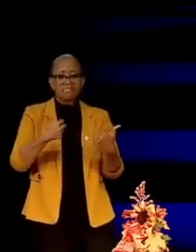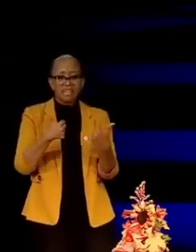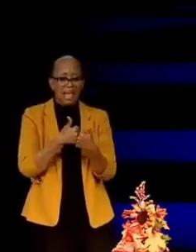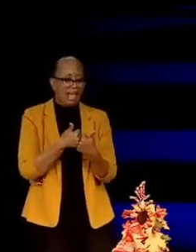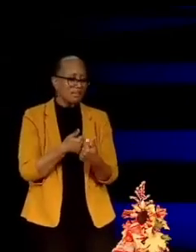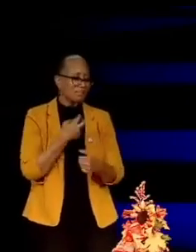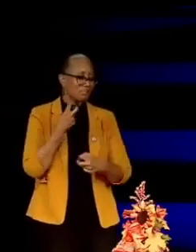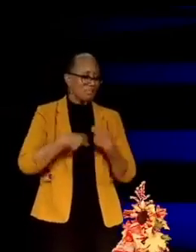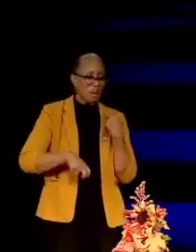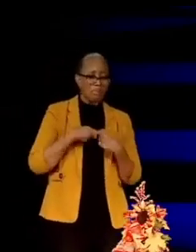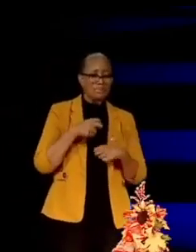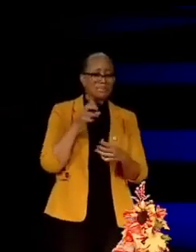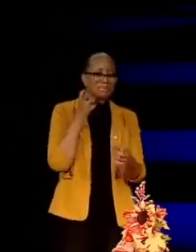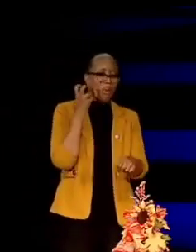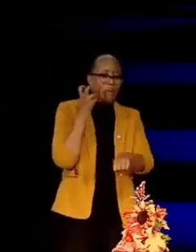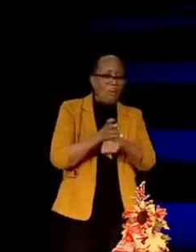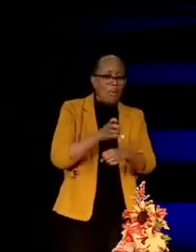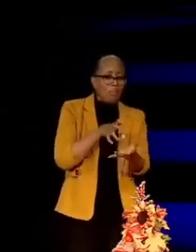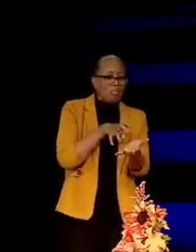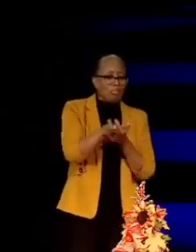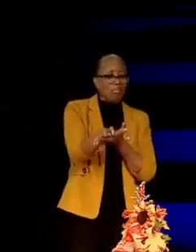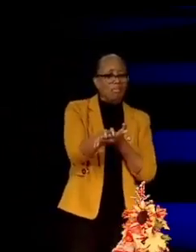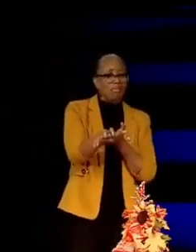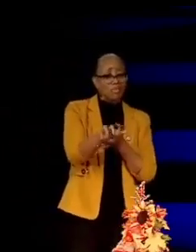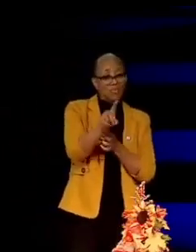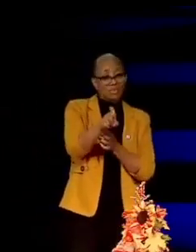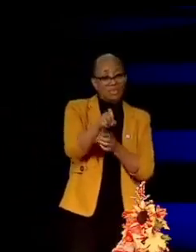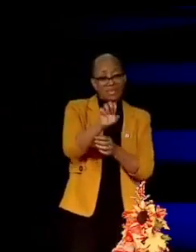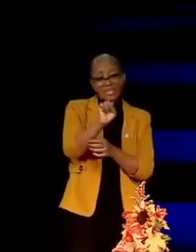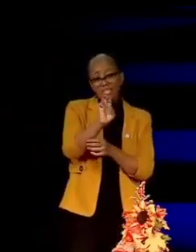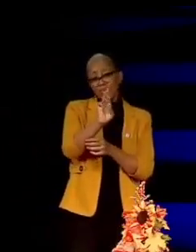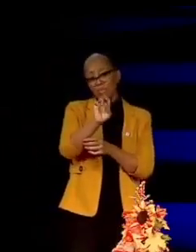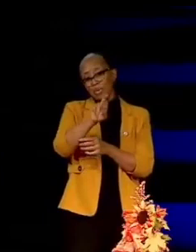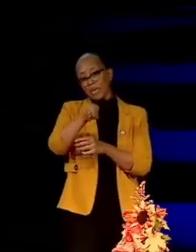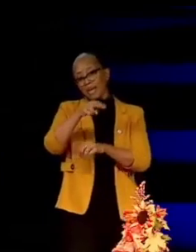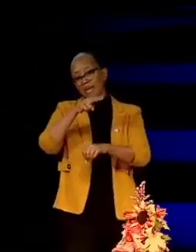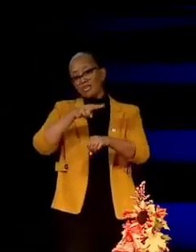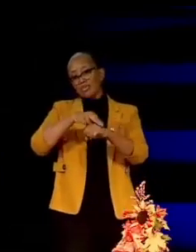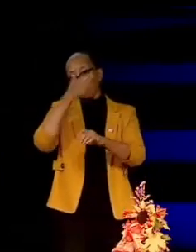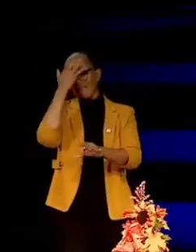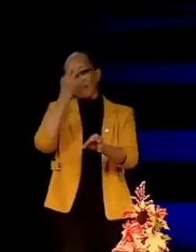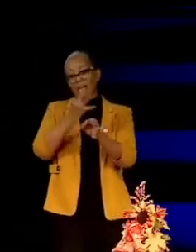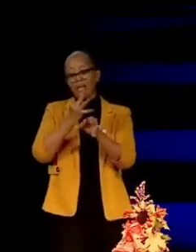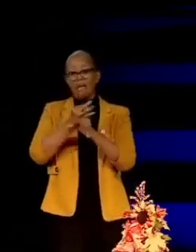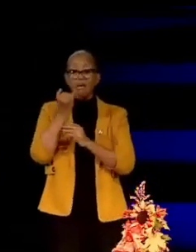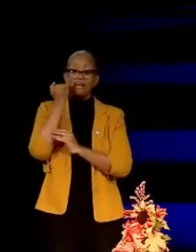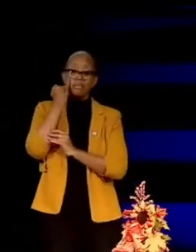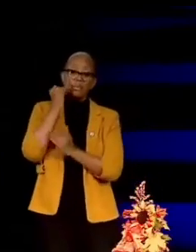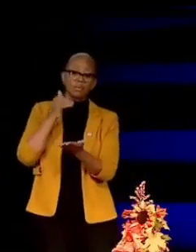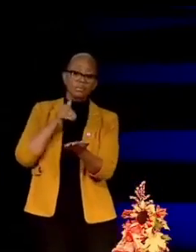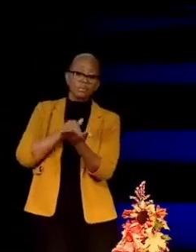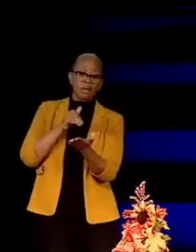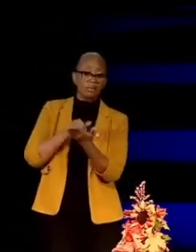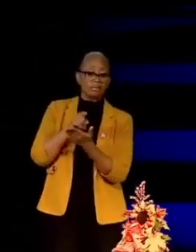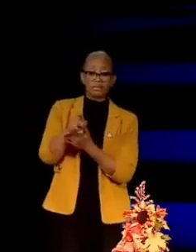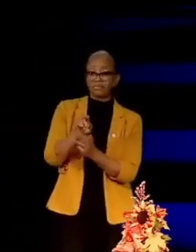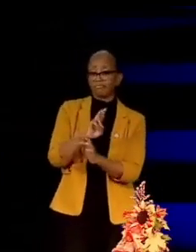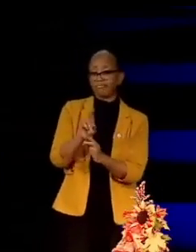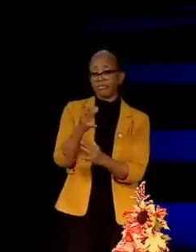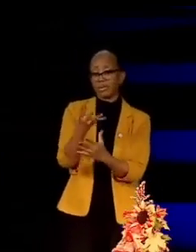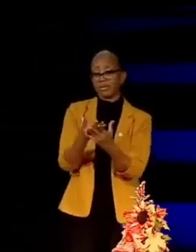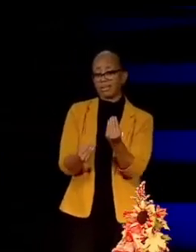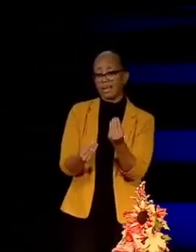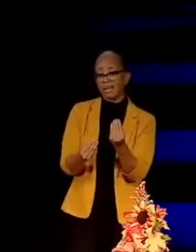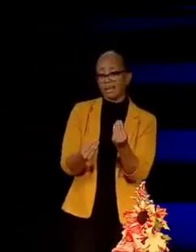times get tough, we need the supernatural prayer for the supernatural faith. When the doctor say it's going to kill you, there you are with